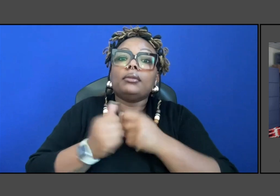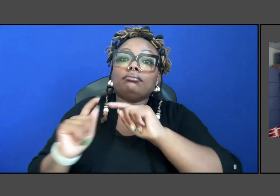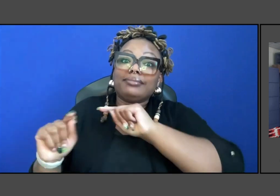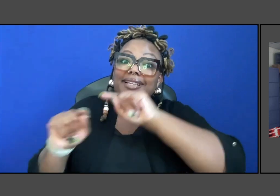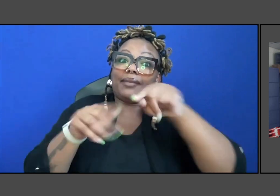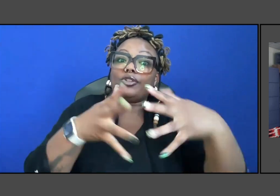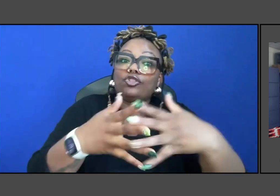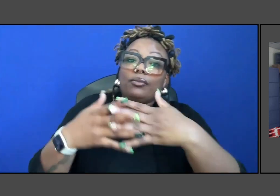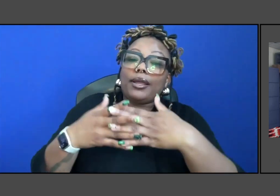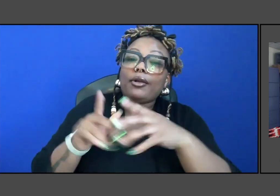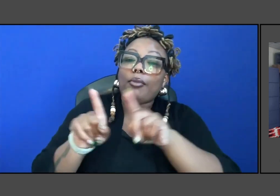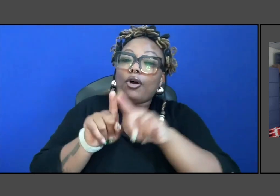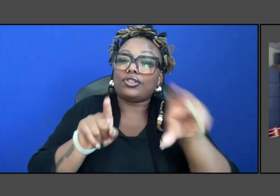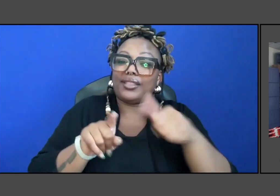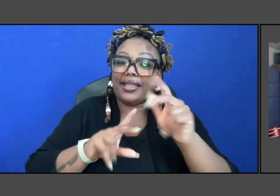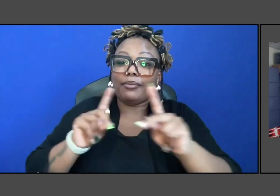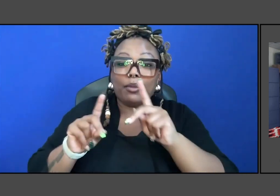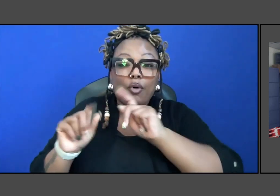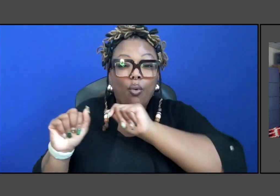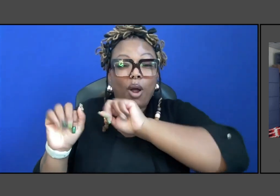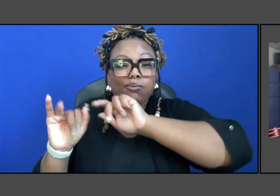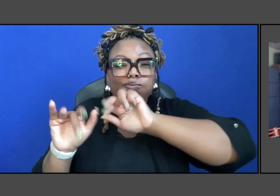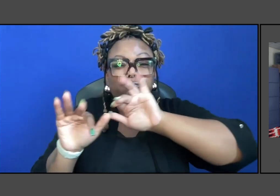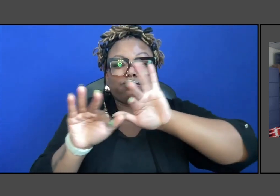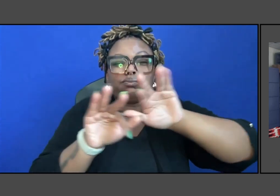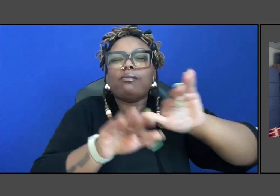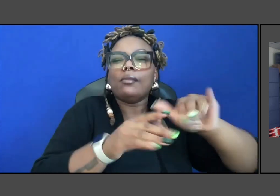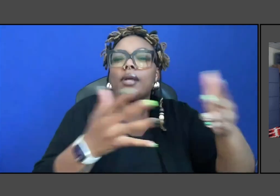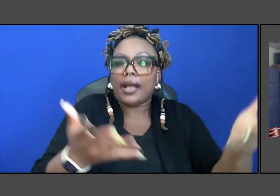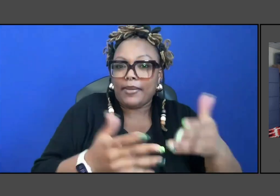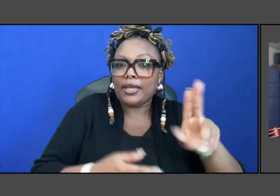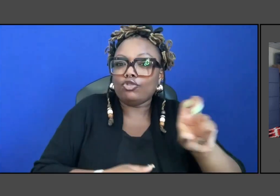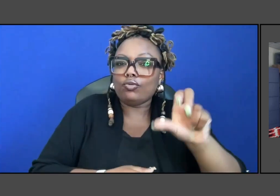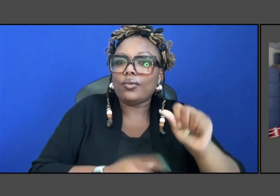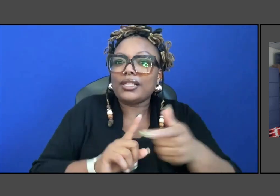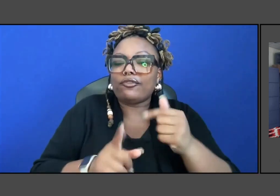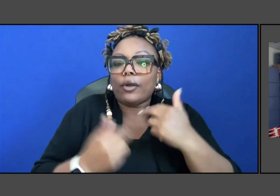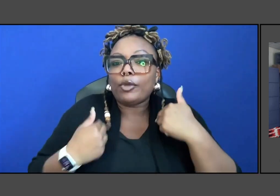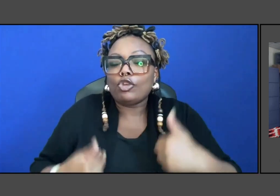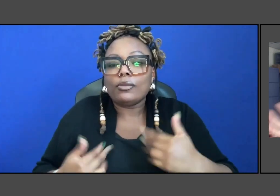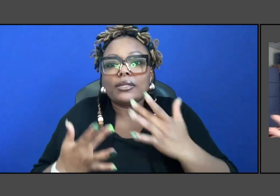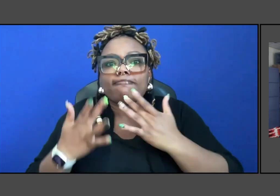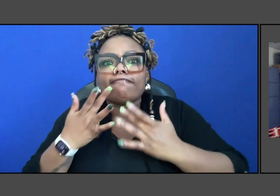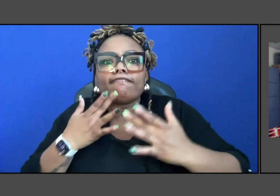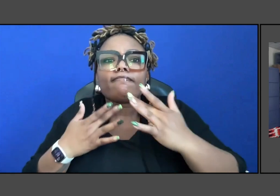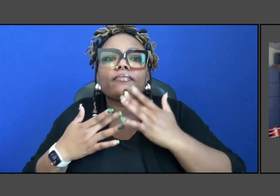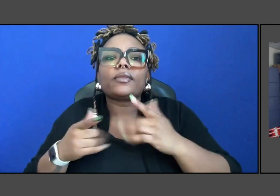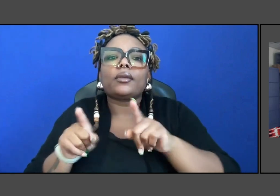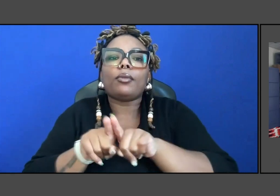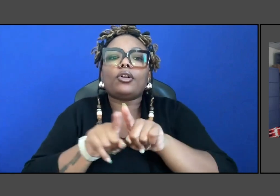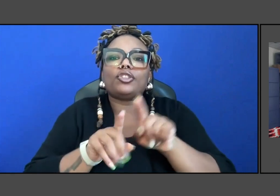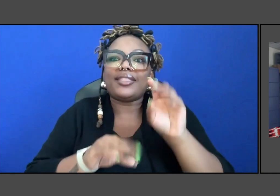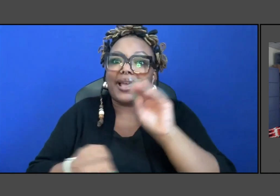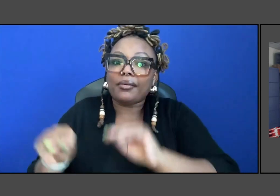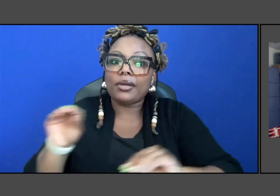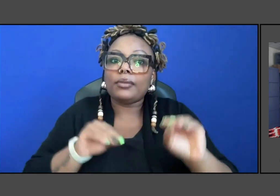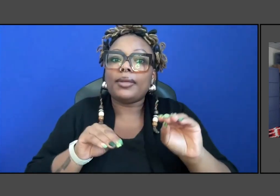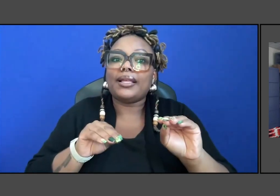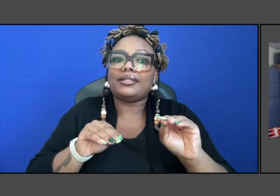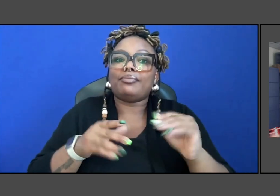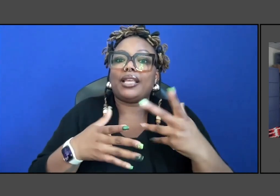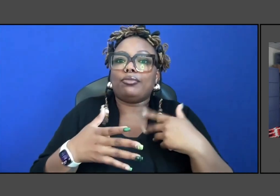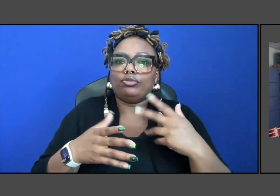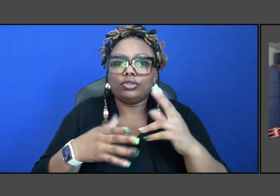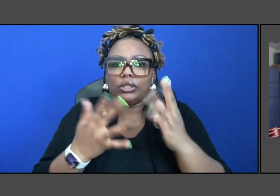peoples that are coming out of human desperation. But that mobility is also about moving in and out of identities,